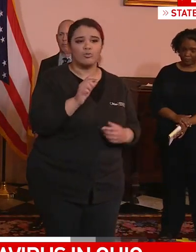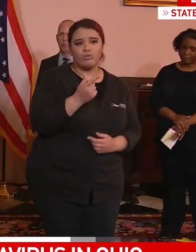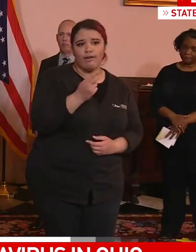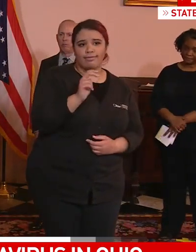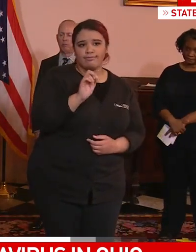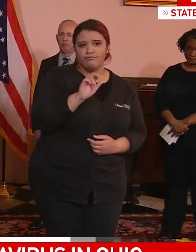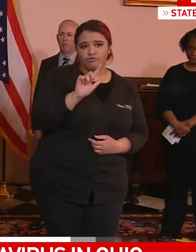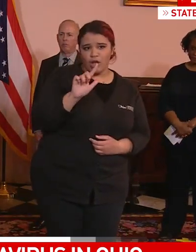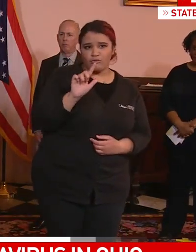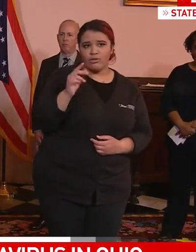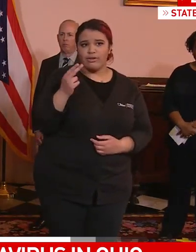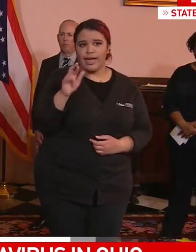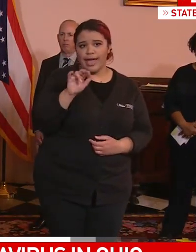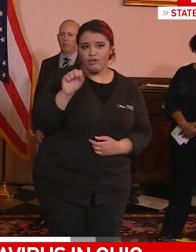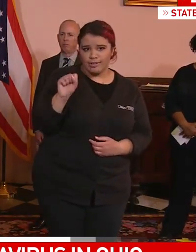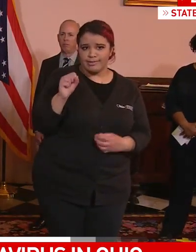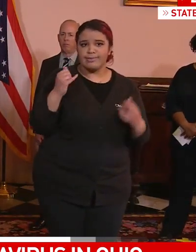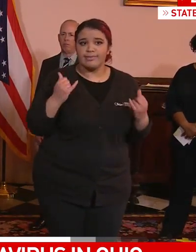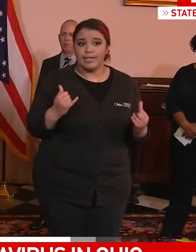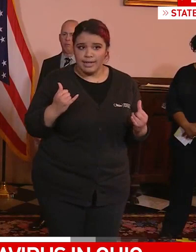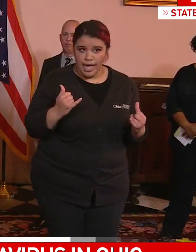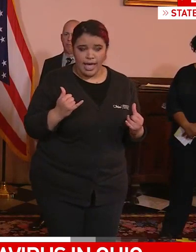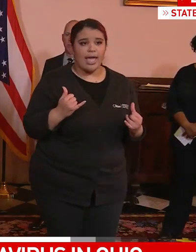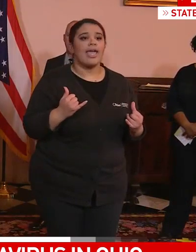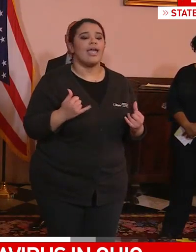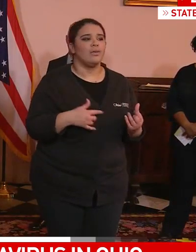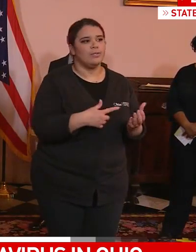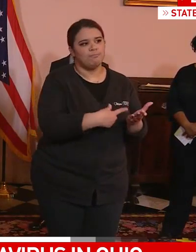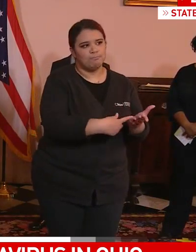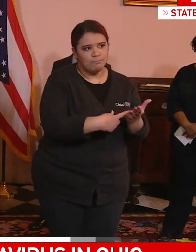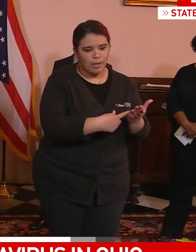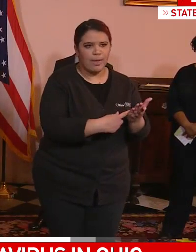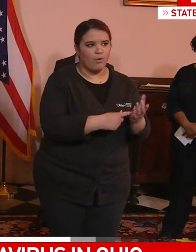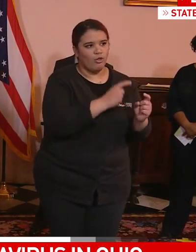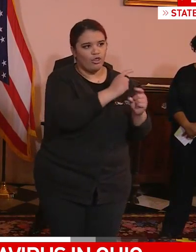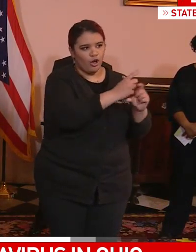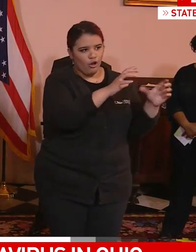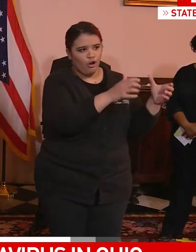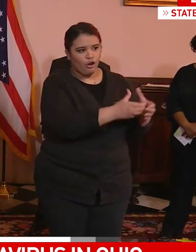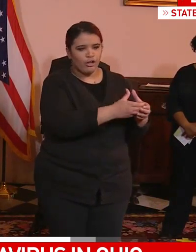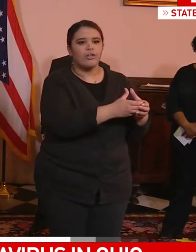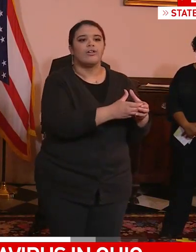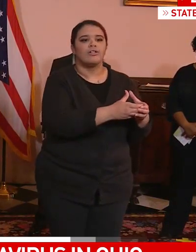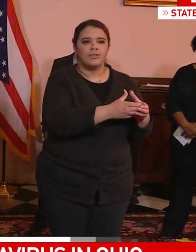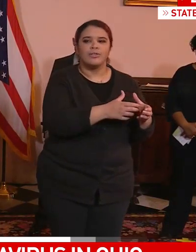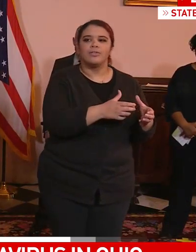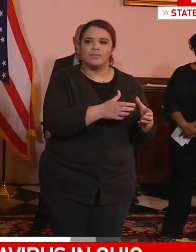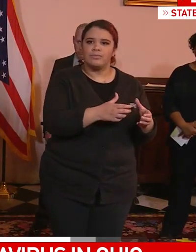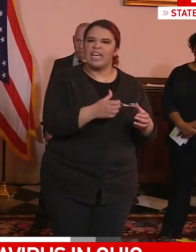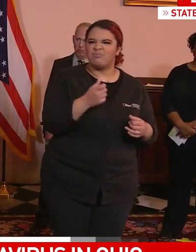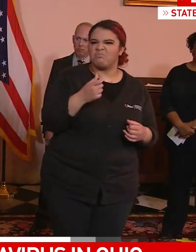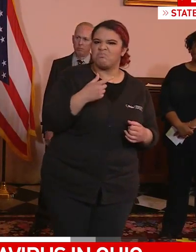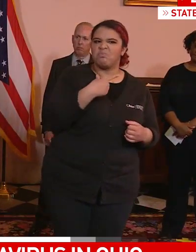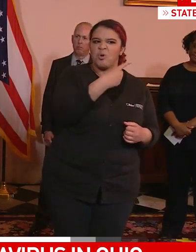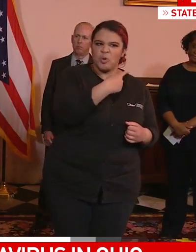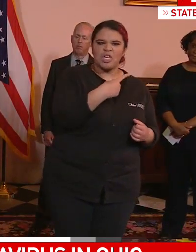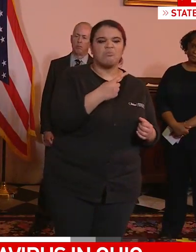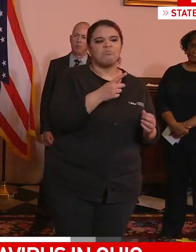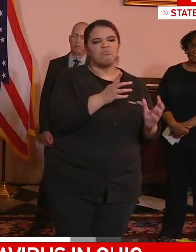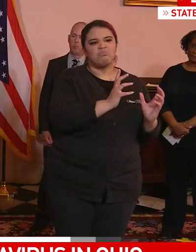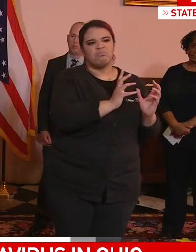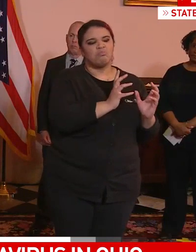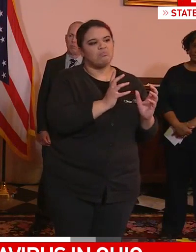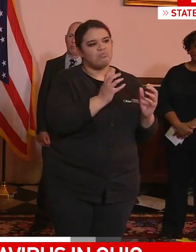had a discussion actually today about the Guard. He and I talk, whenever